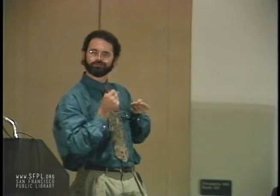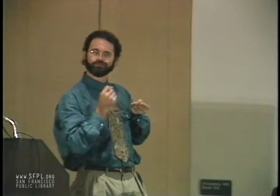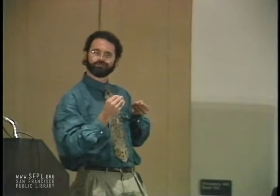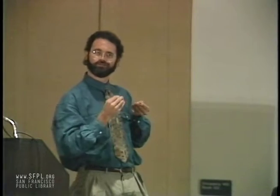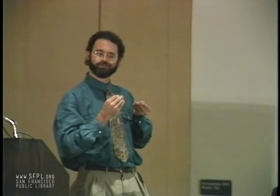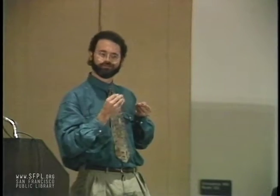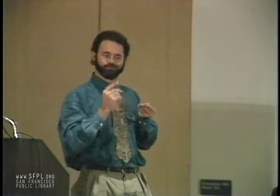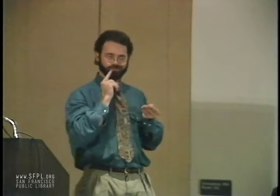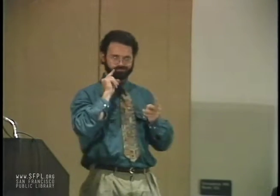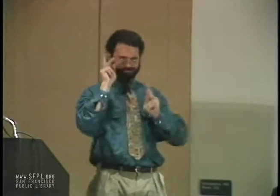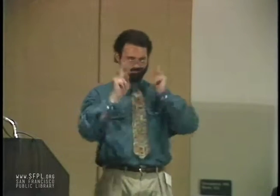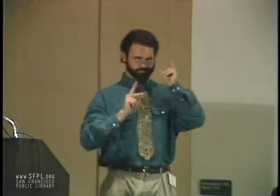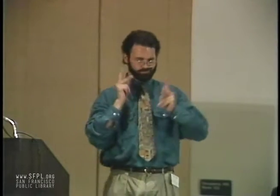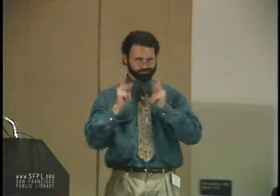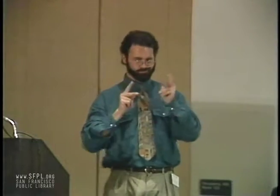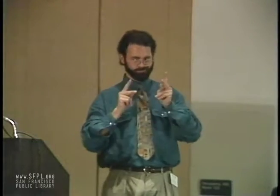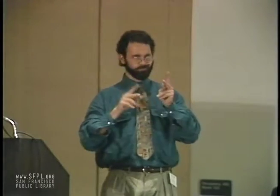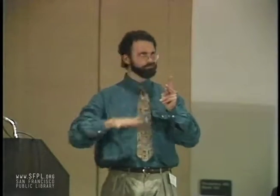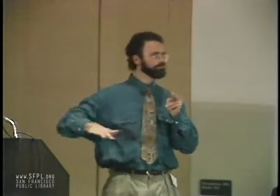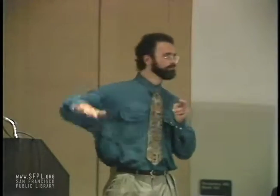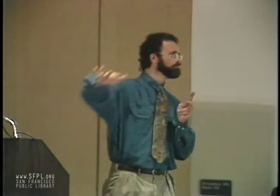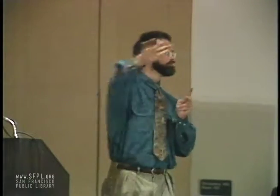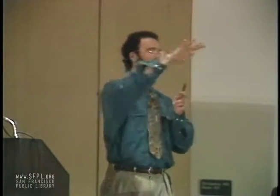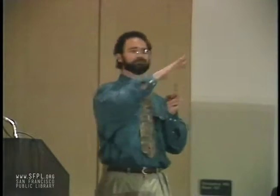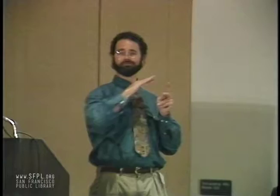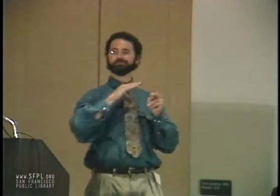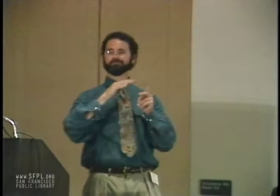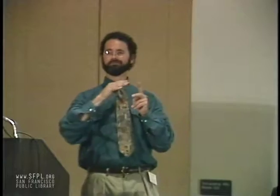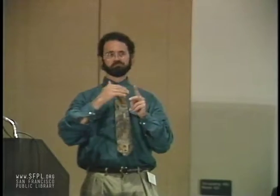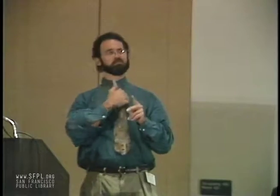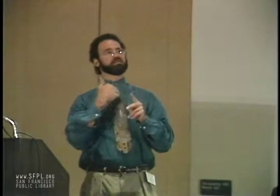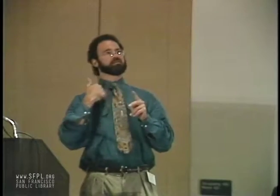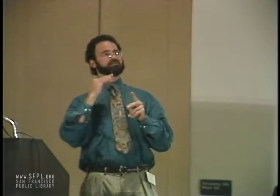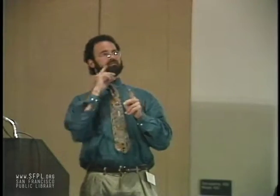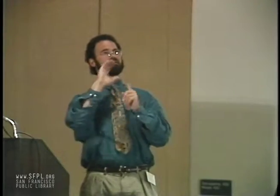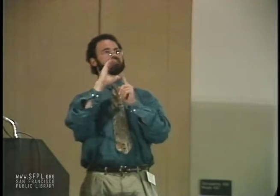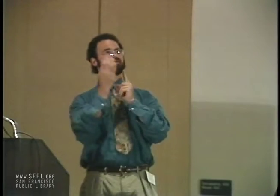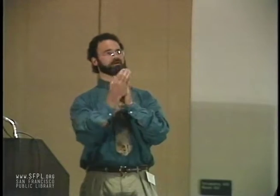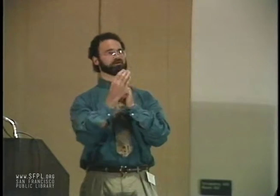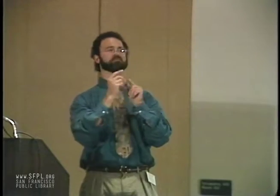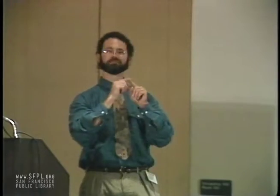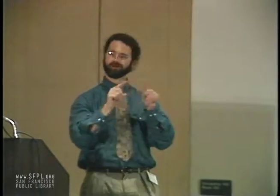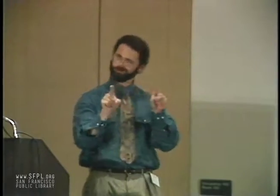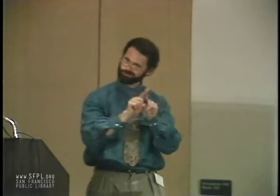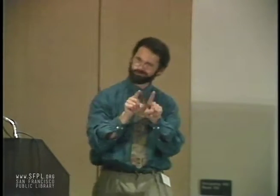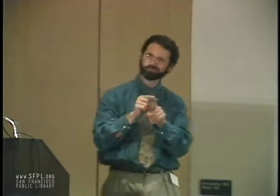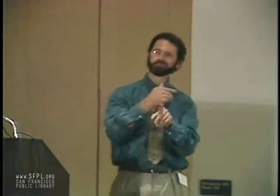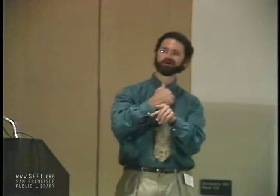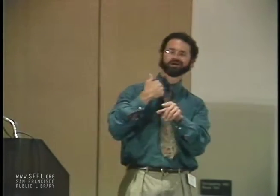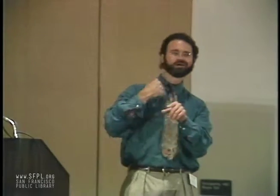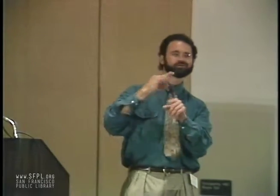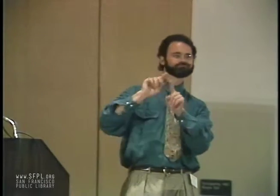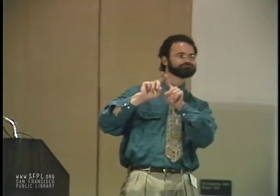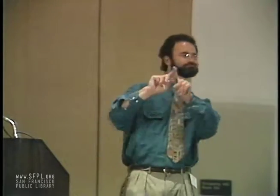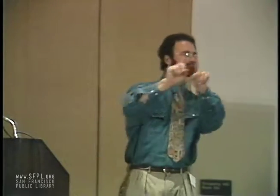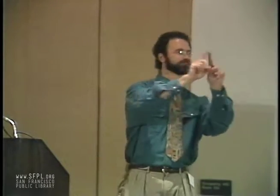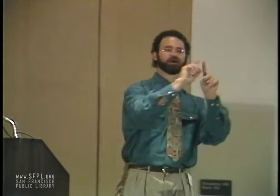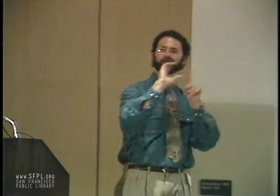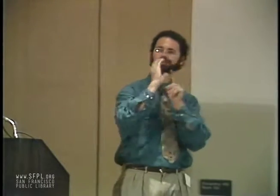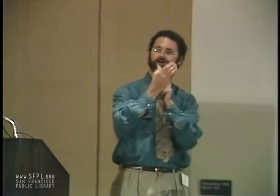And each one of us enculturates what our family has taught us. We all are members of a culture.